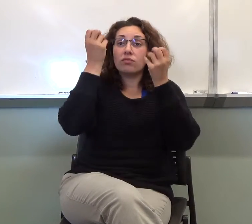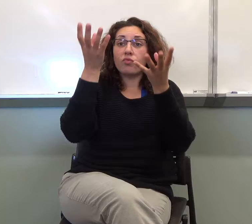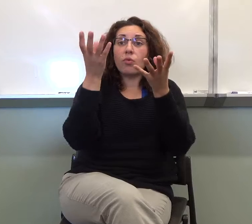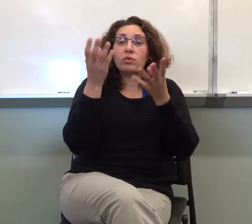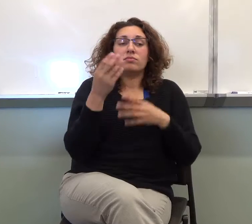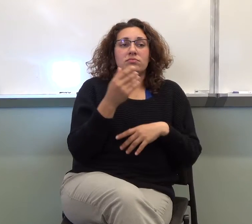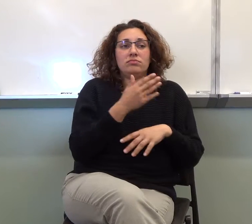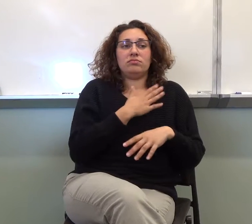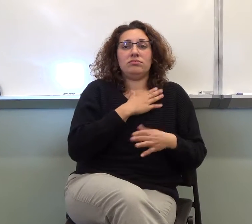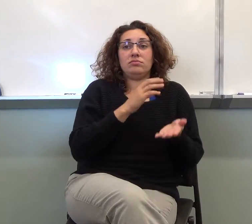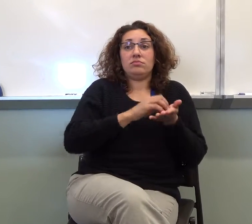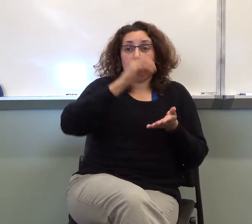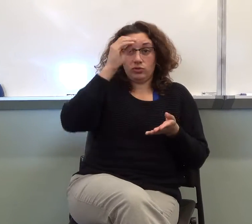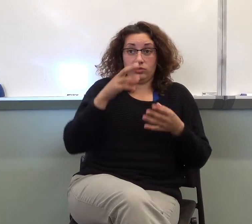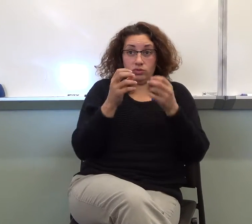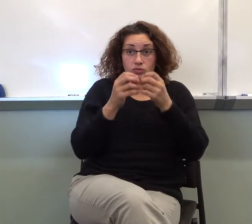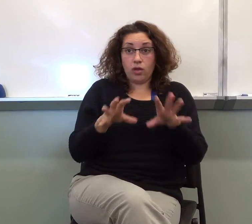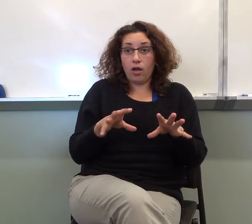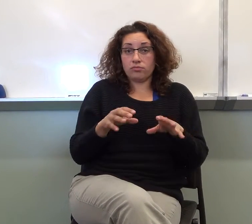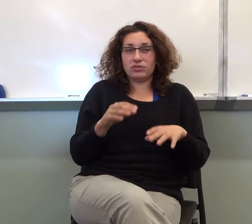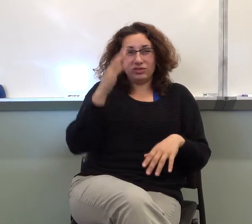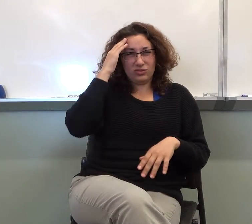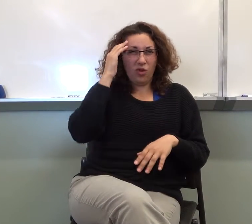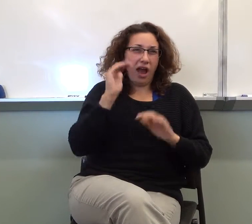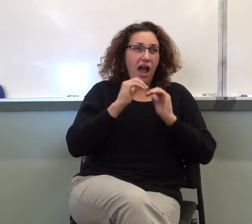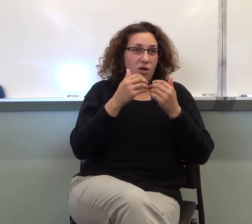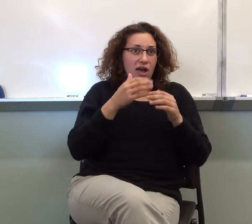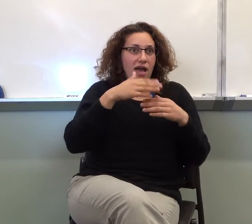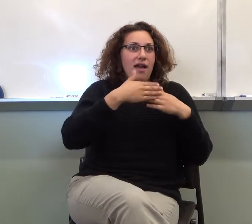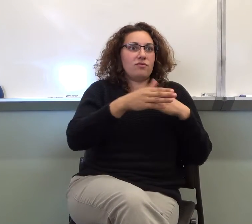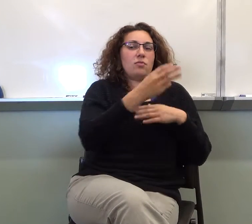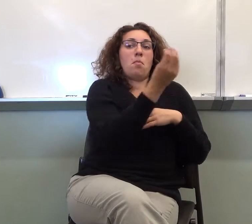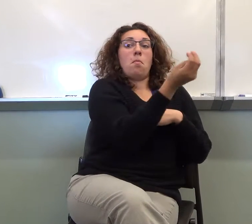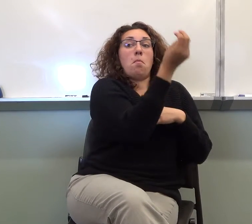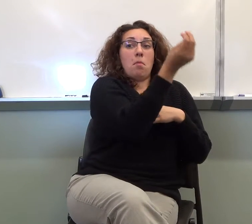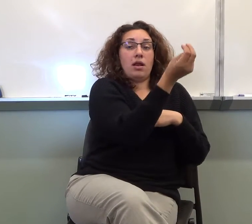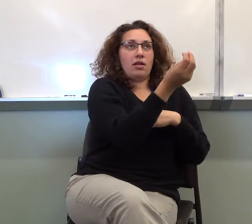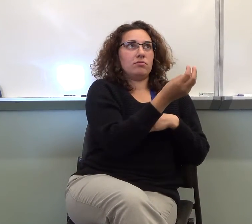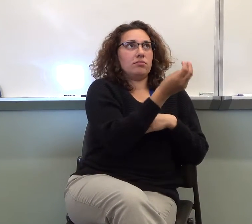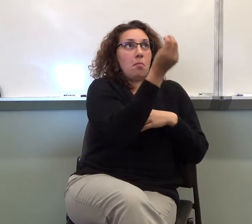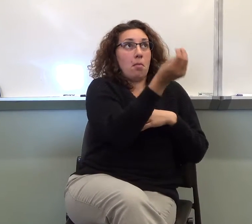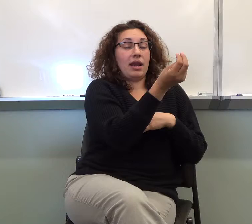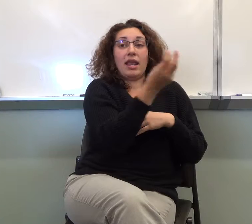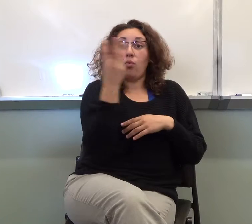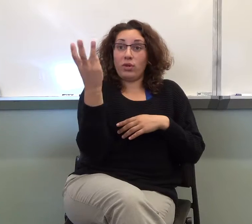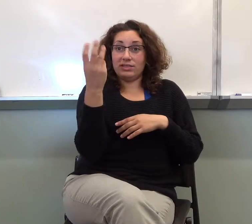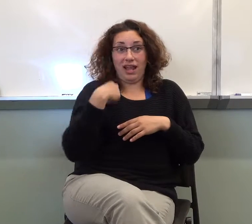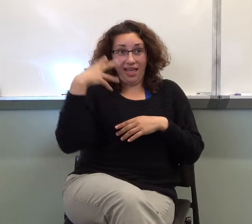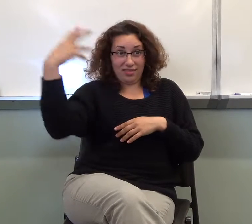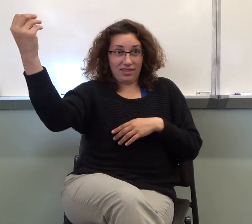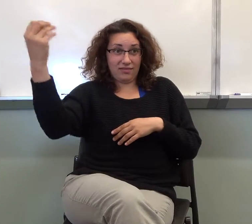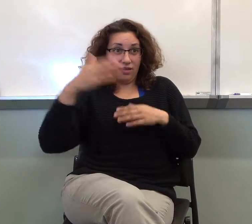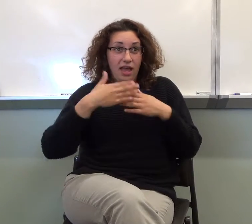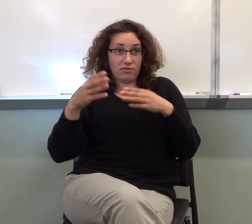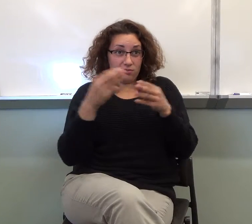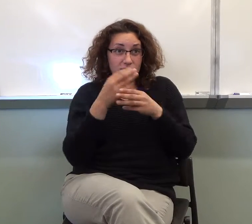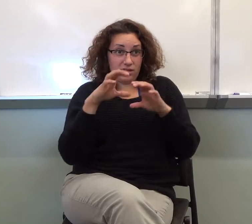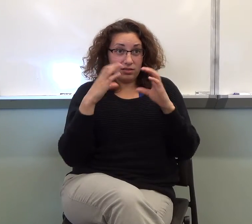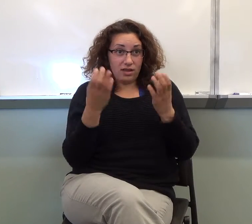It's for my English class, but it's like this. I have it right here, it's little. Sorry. Okay, yeah, I remember. Yeah, okay. There's